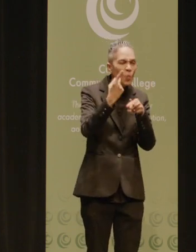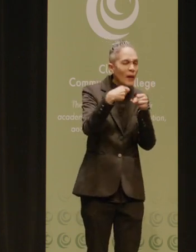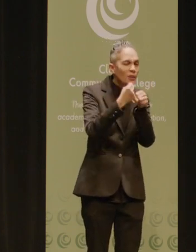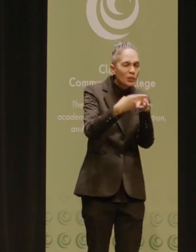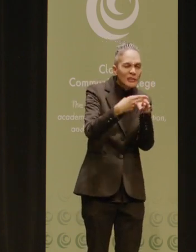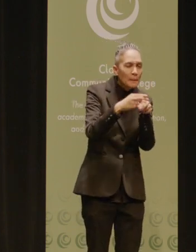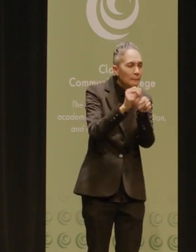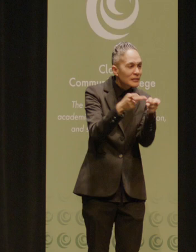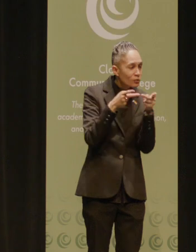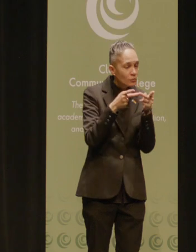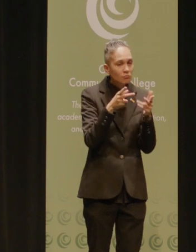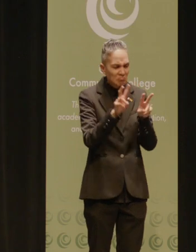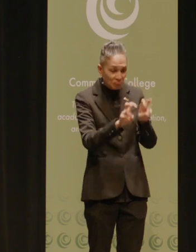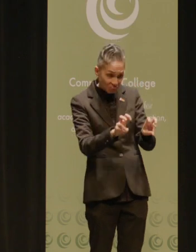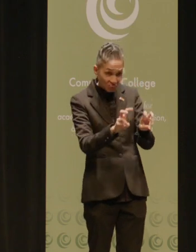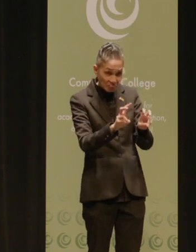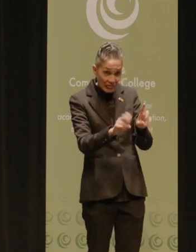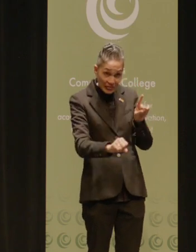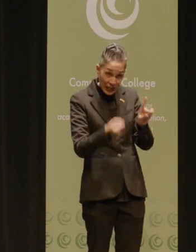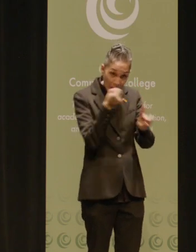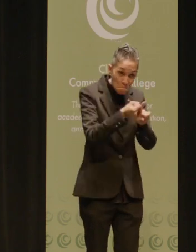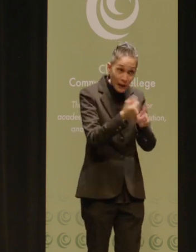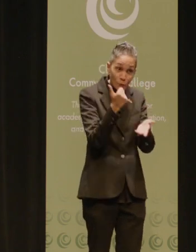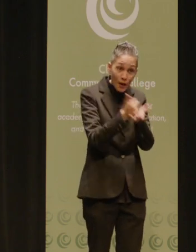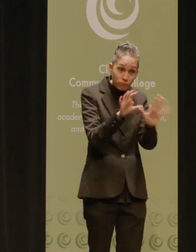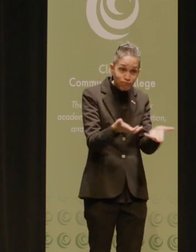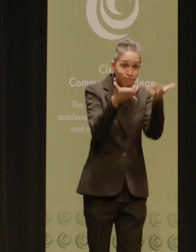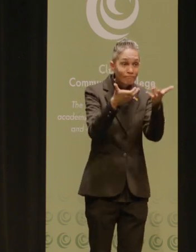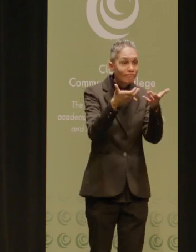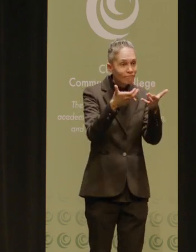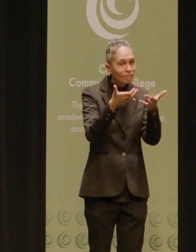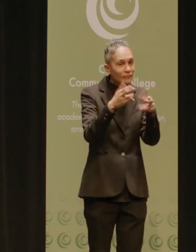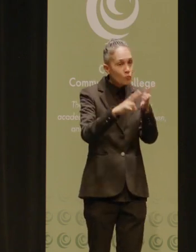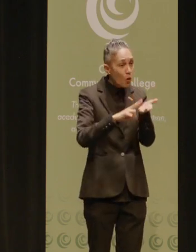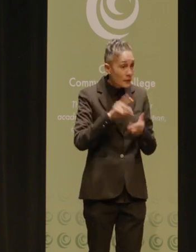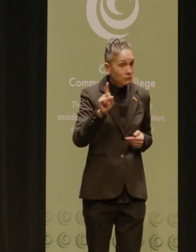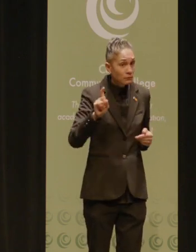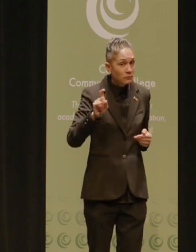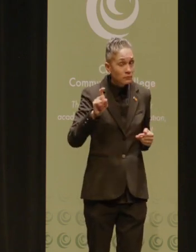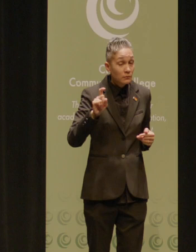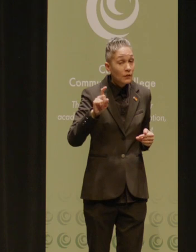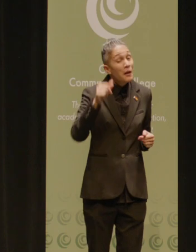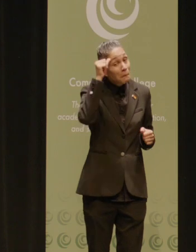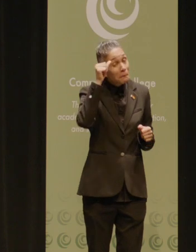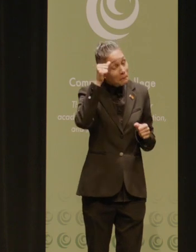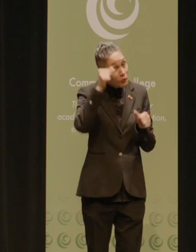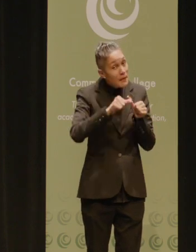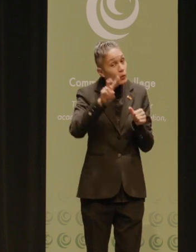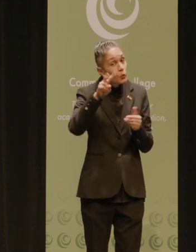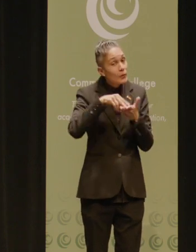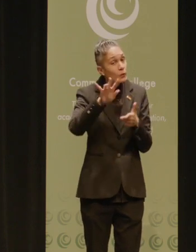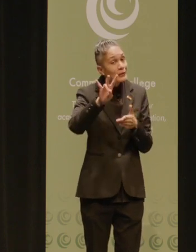to see, did they have an impact in being able to help us meet our enrollment recovery goals? Because remember, we're still